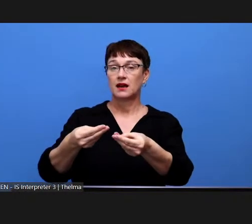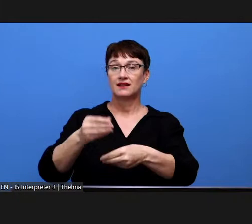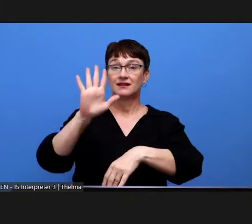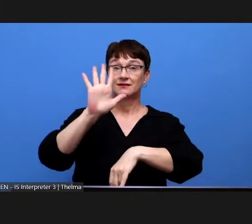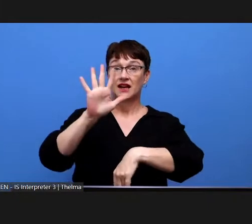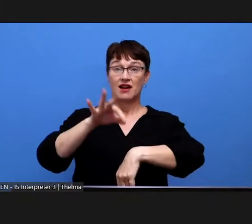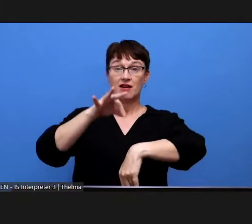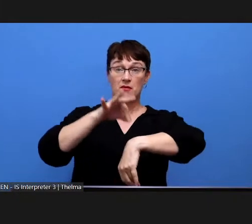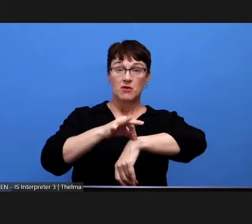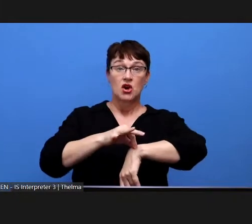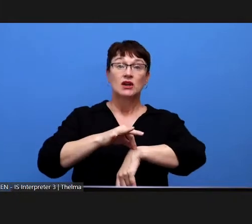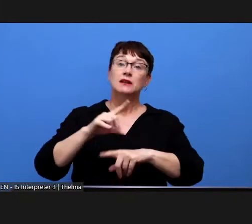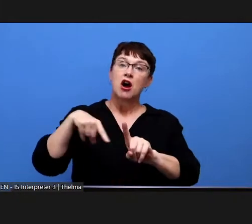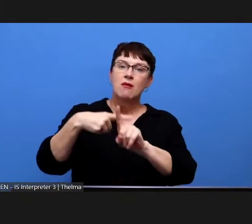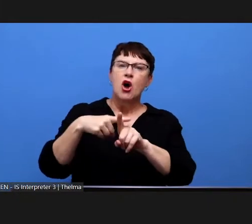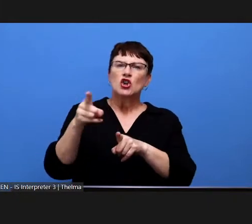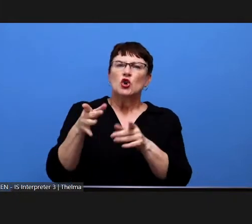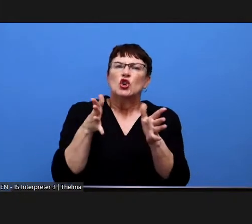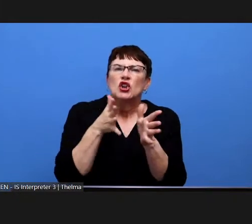Hello.